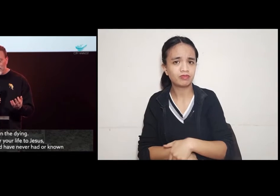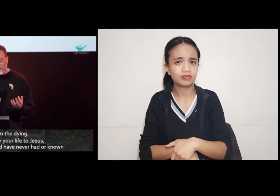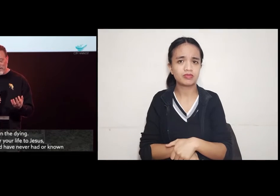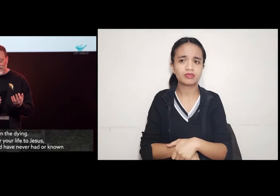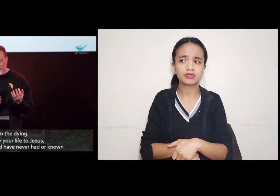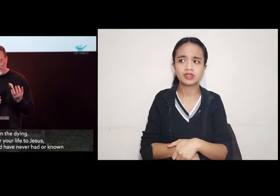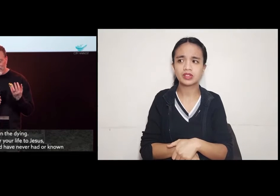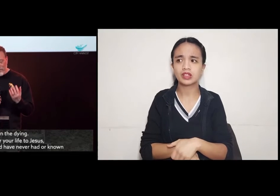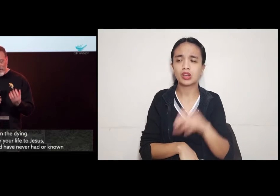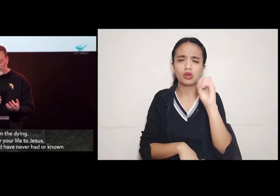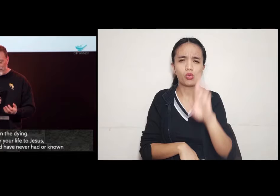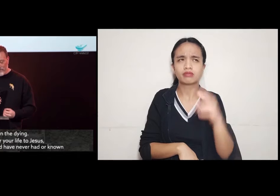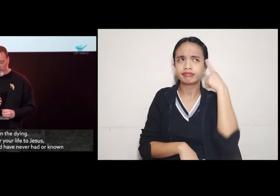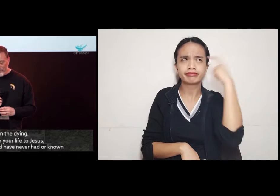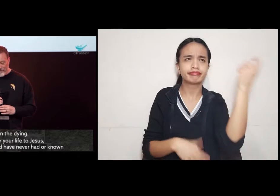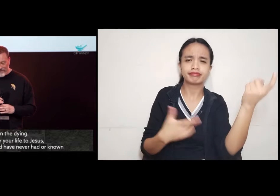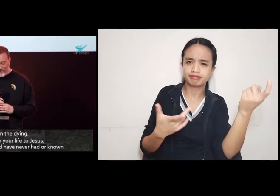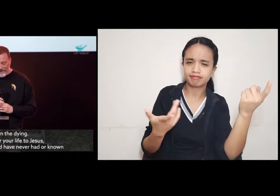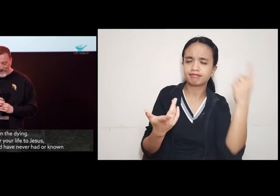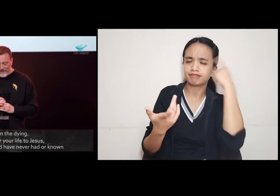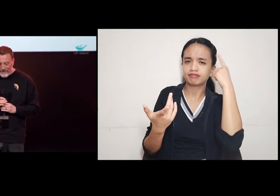or asked or imagined.